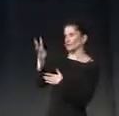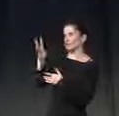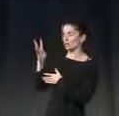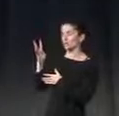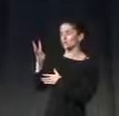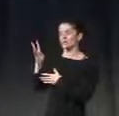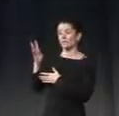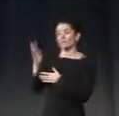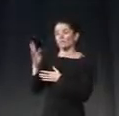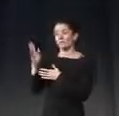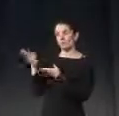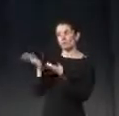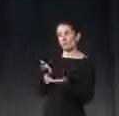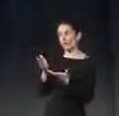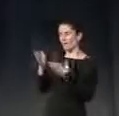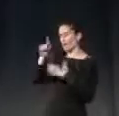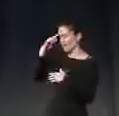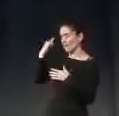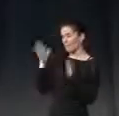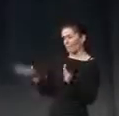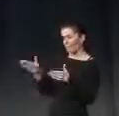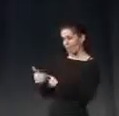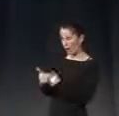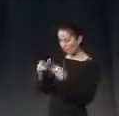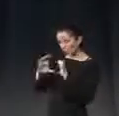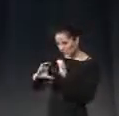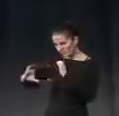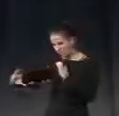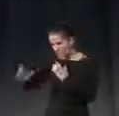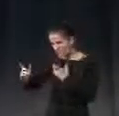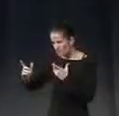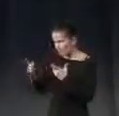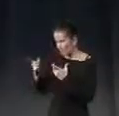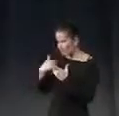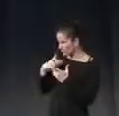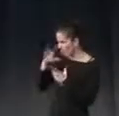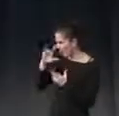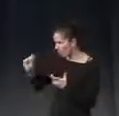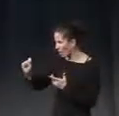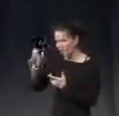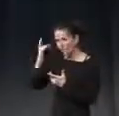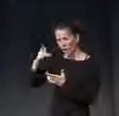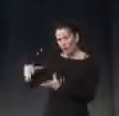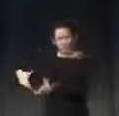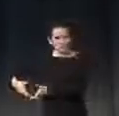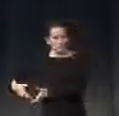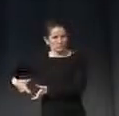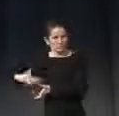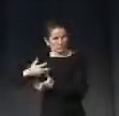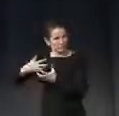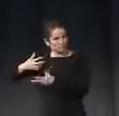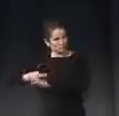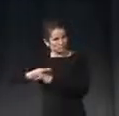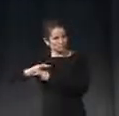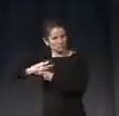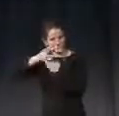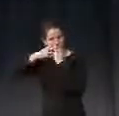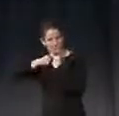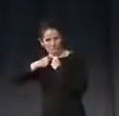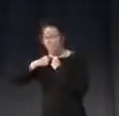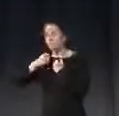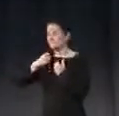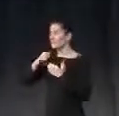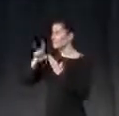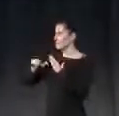and narrow. It roused my curiosity from the first, as he kept it so carefully by his side while teaching me. Afterward, I found he did